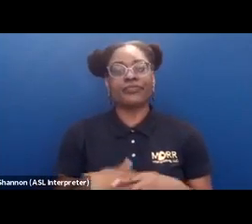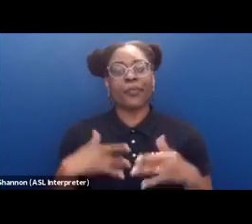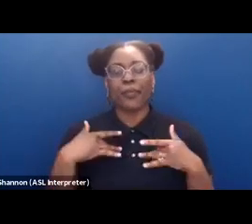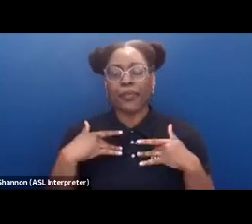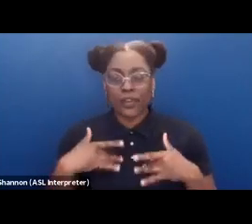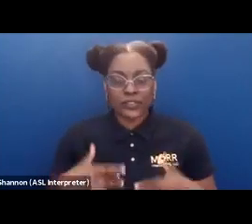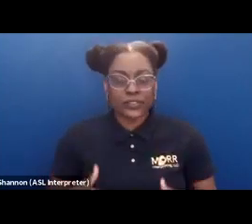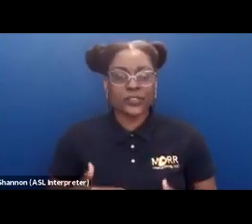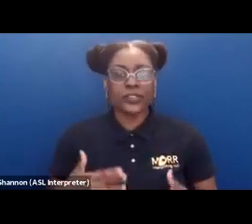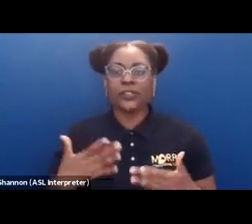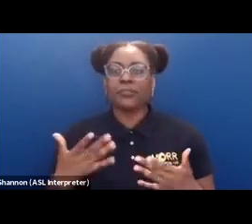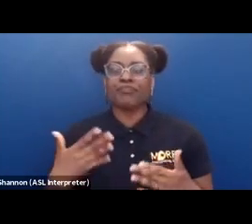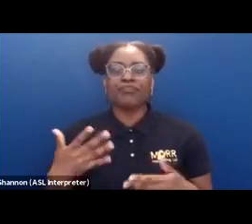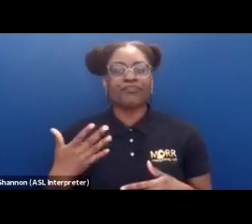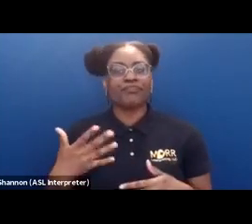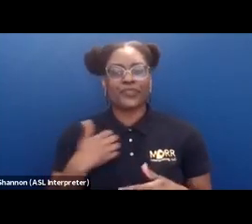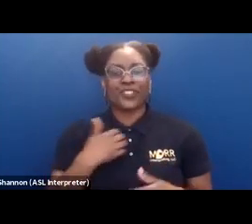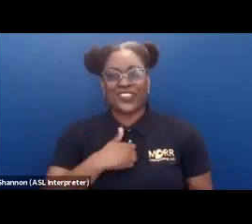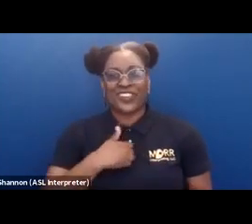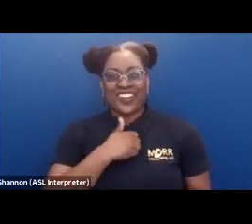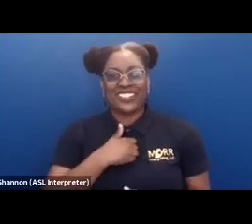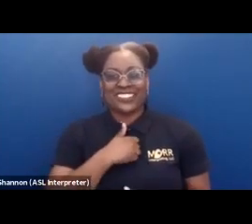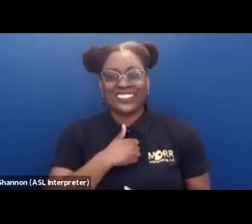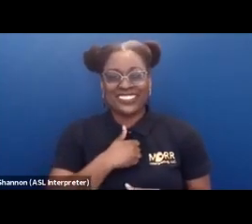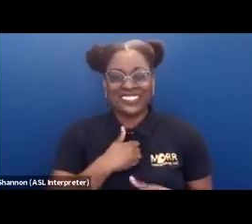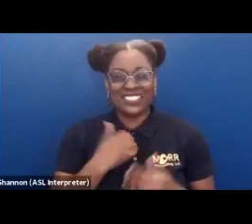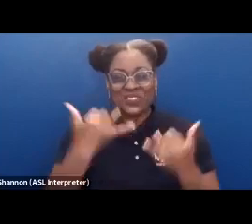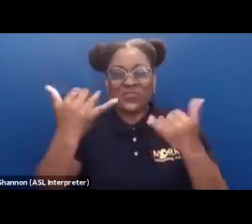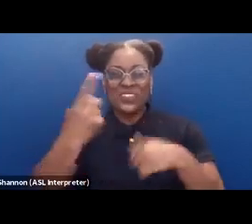depression. I'm sorry that today